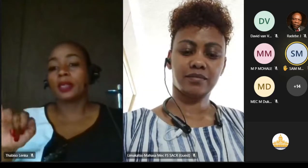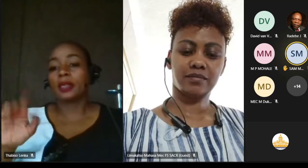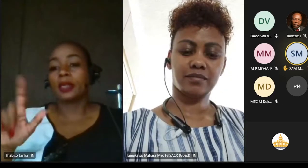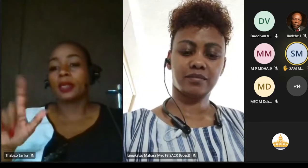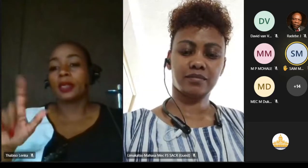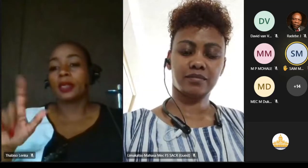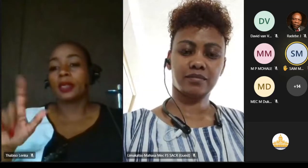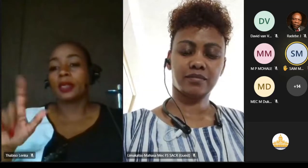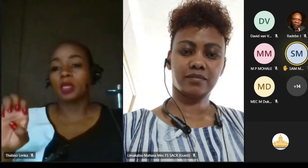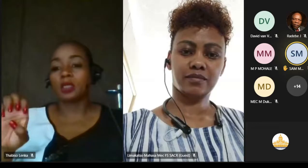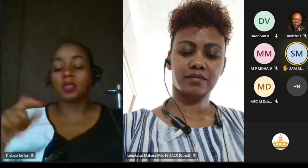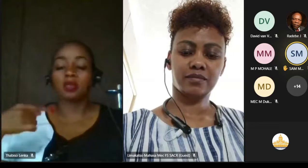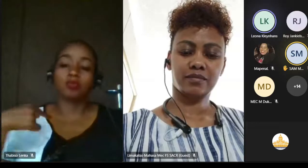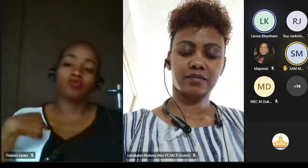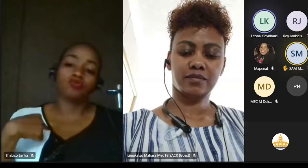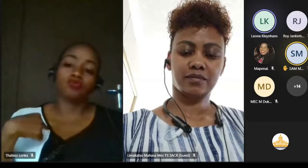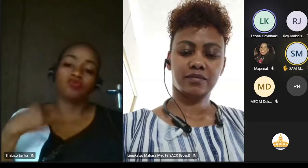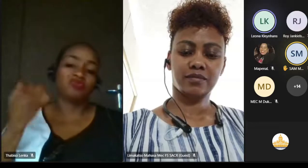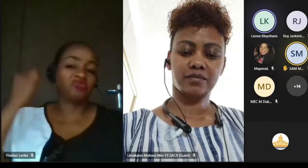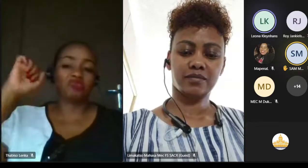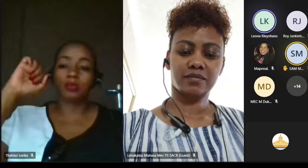Thank you, Speaker. I abstain.